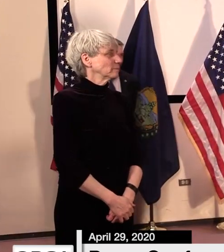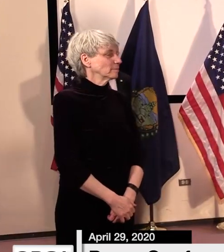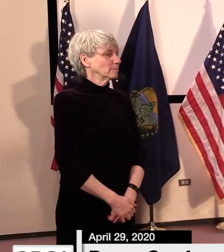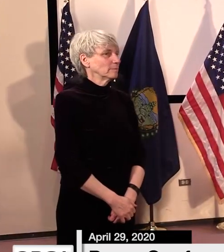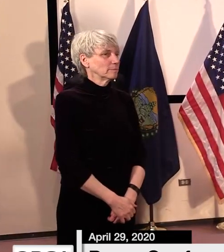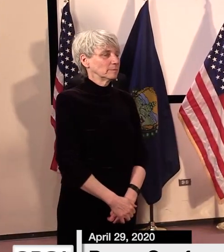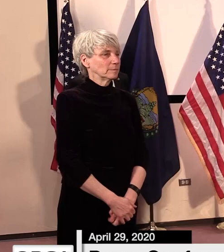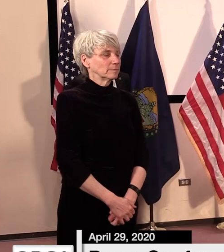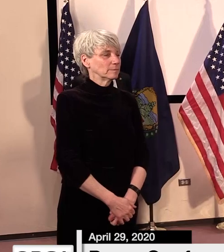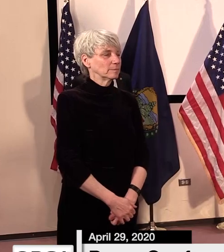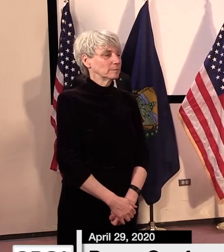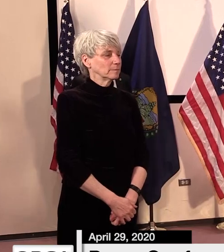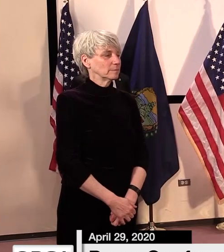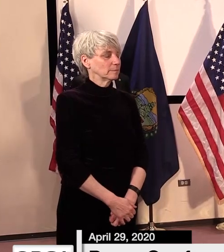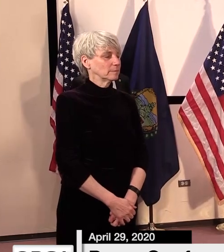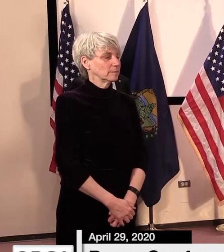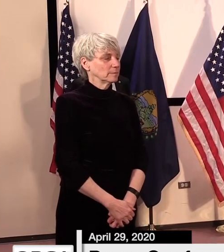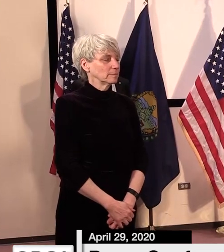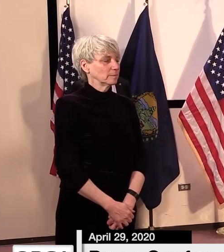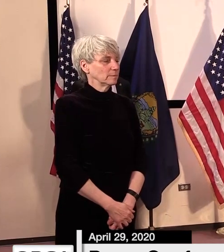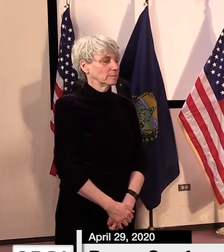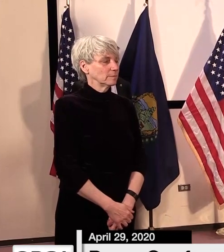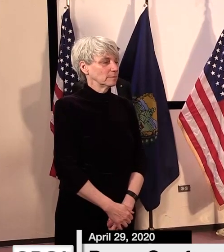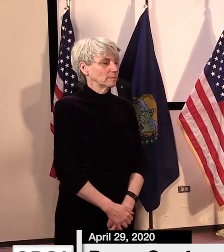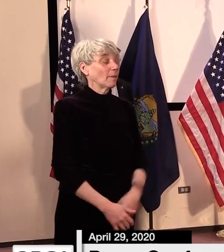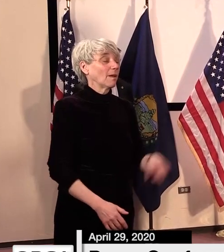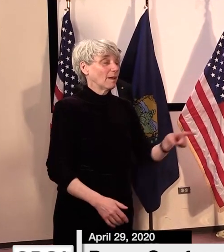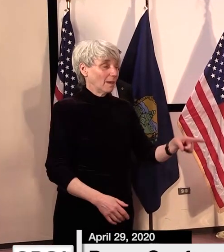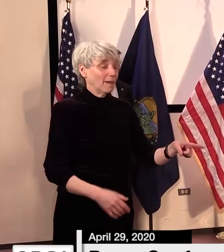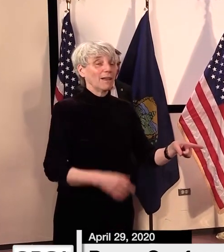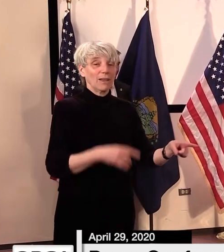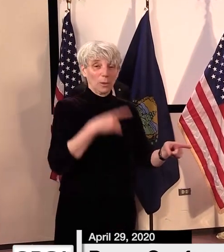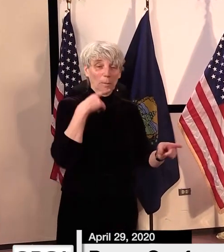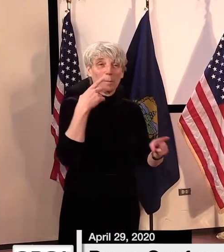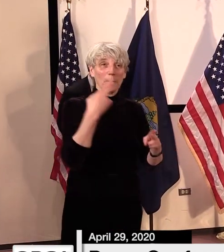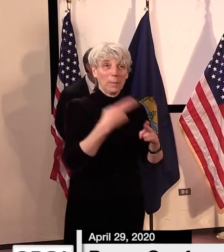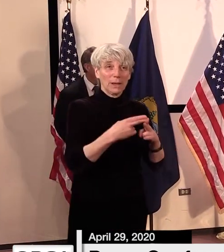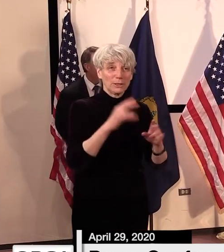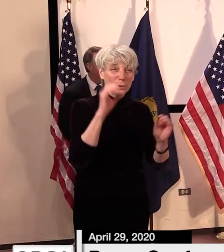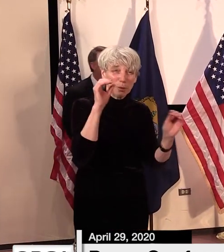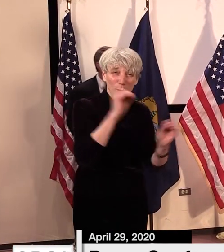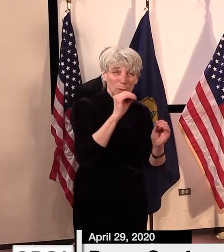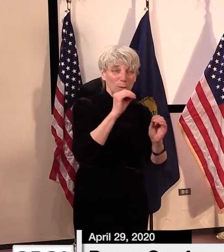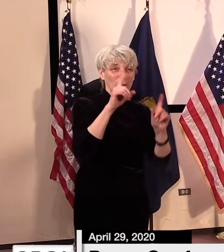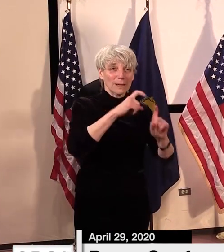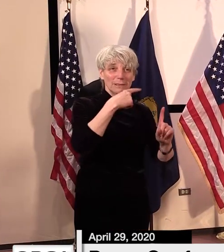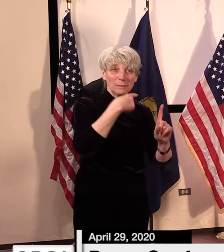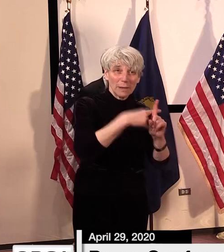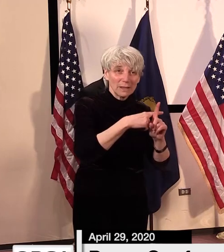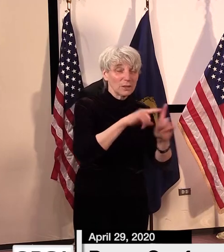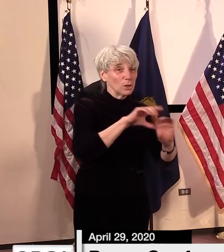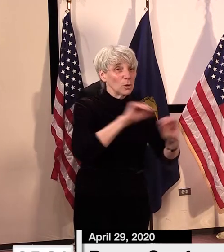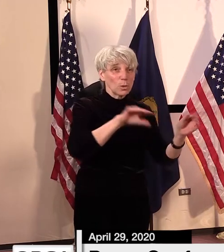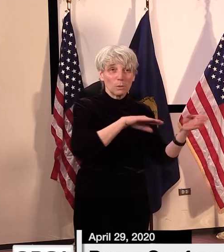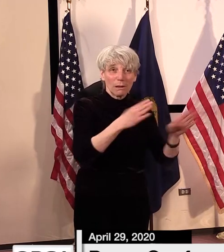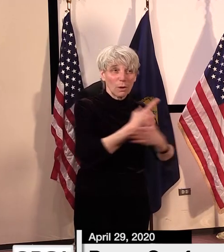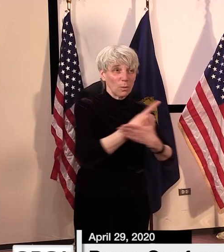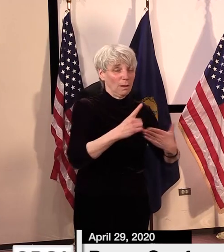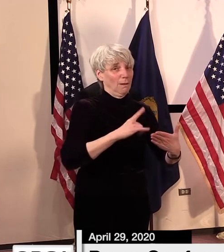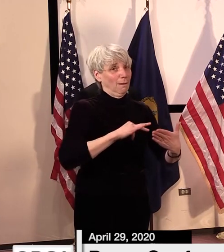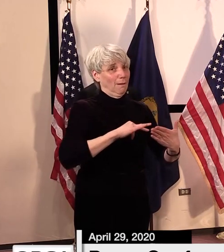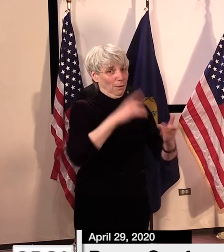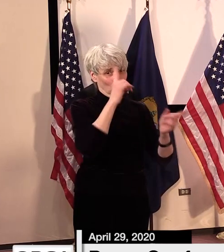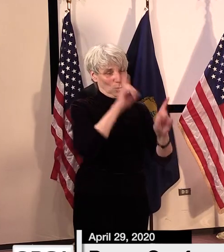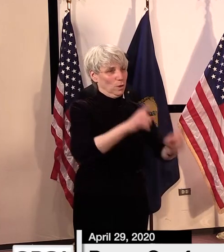And please don't let me take away the fact that you feel really good about the statistic that just came out, but I will piggyback on the